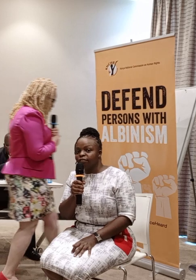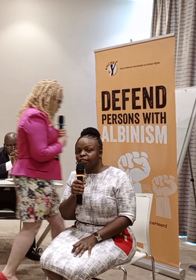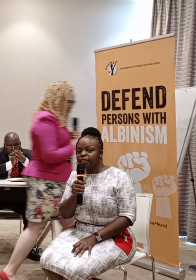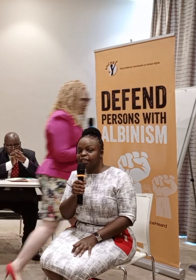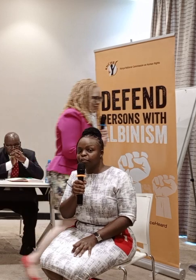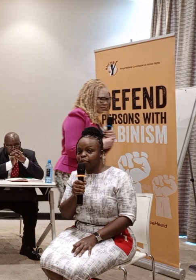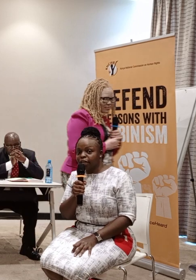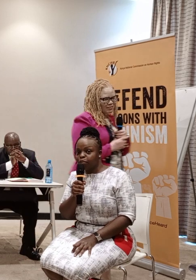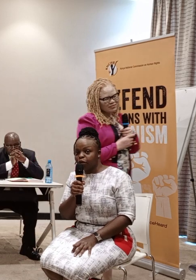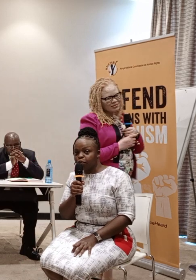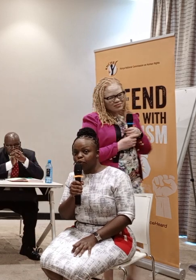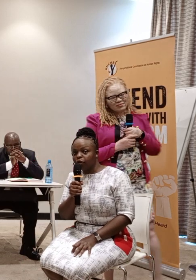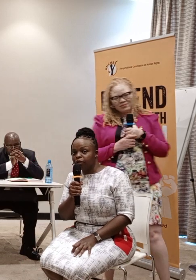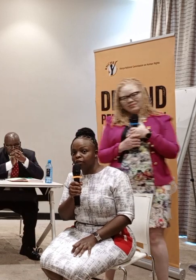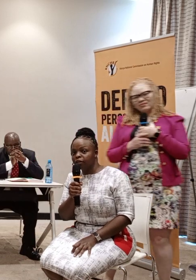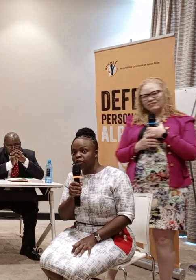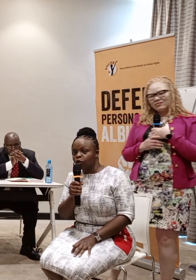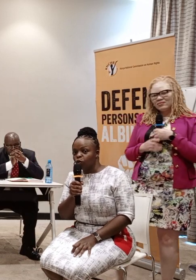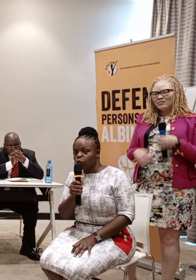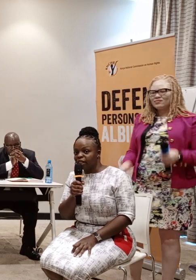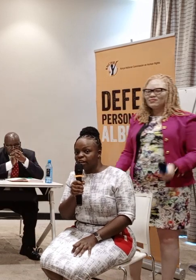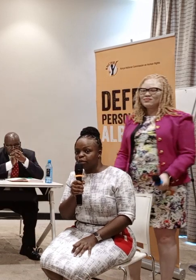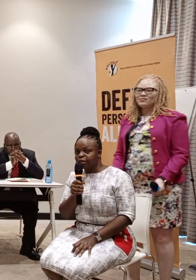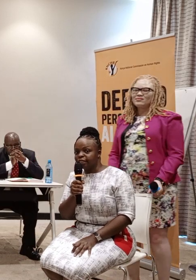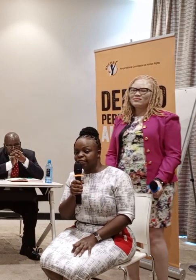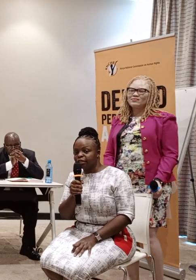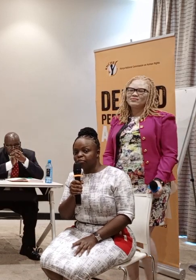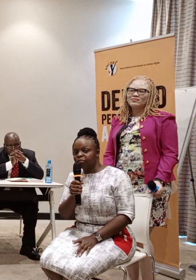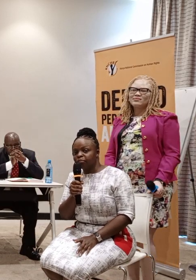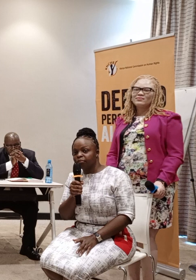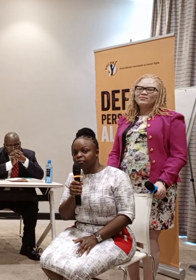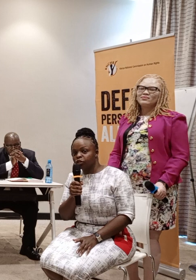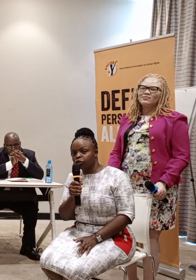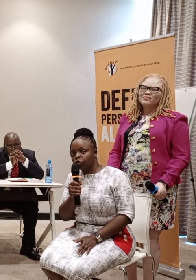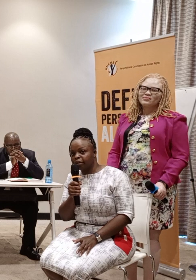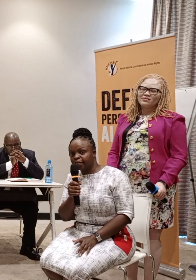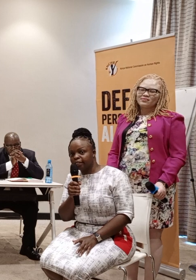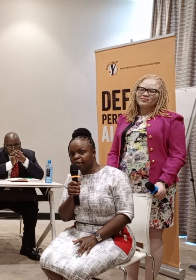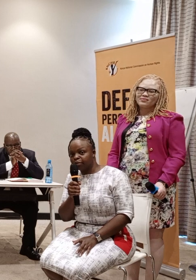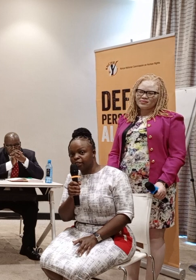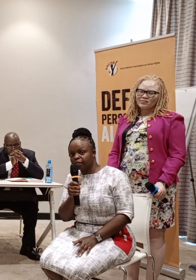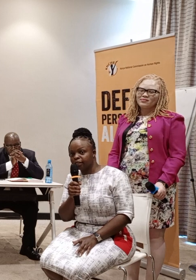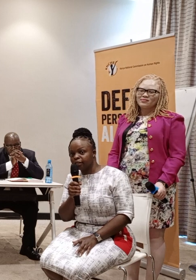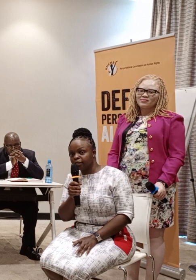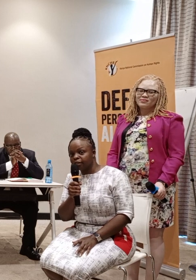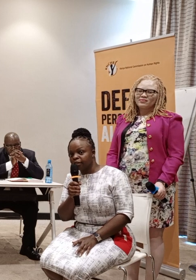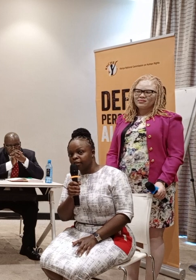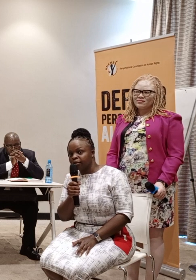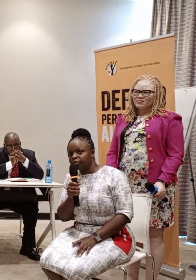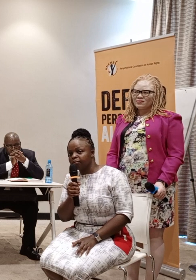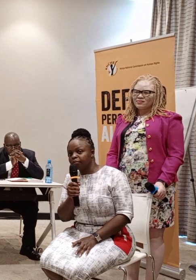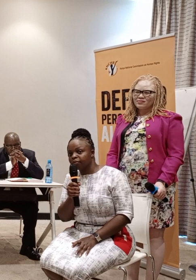I have seen many people with albinism so many times.